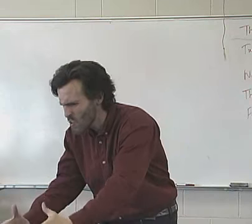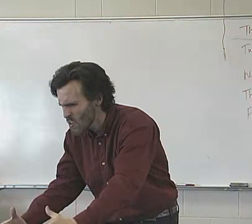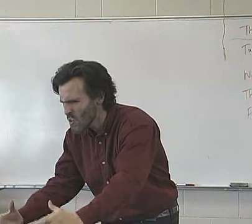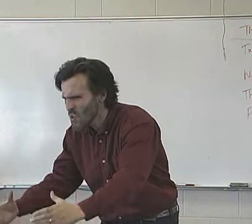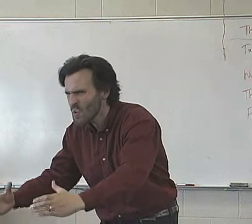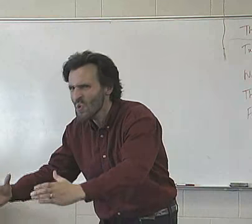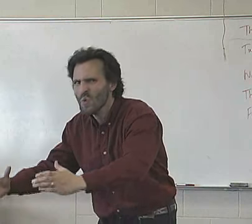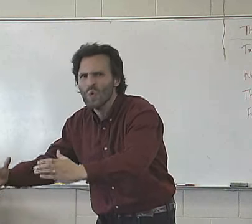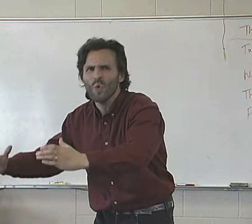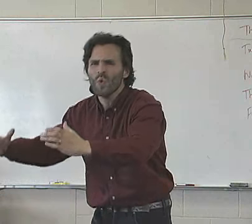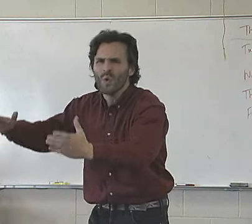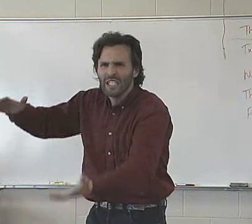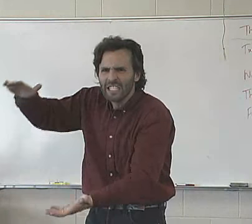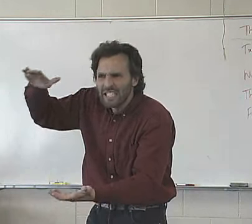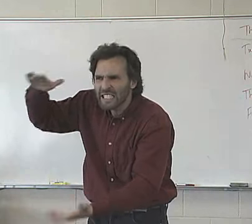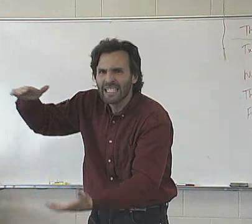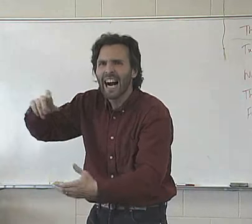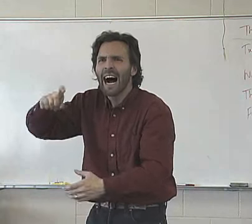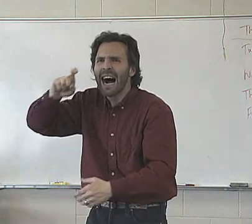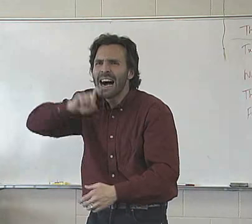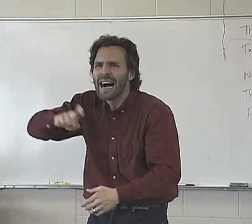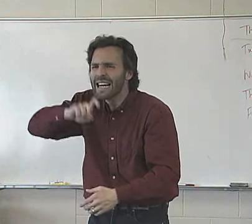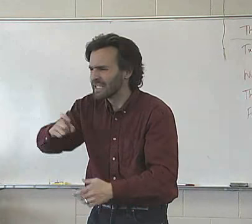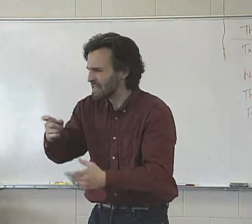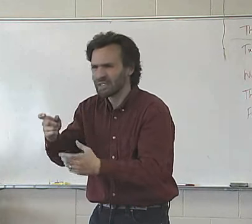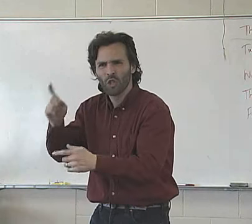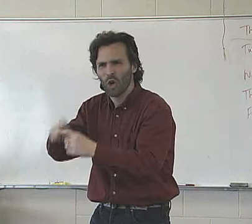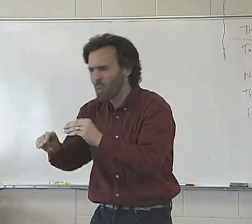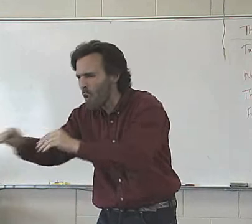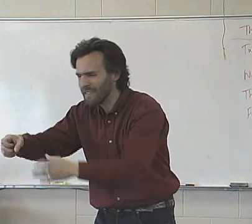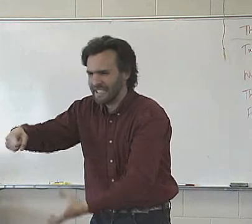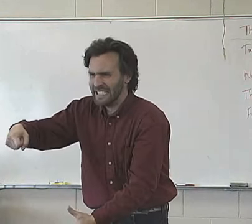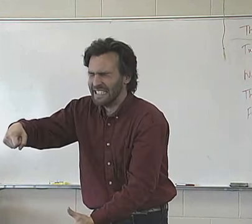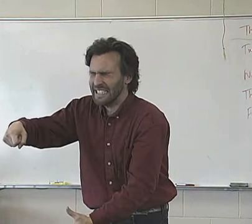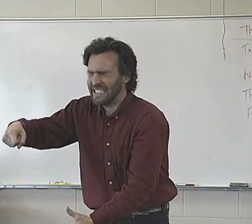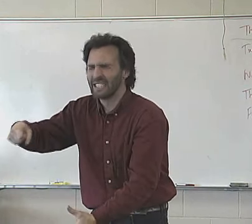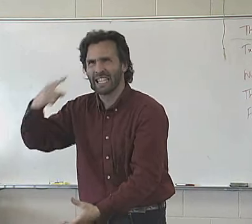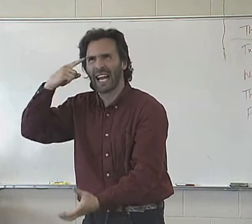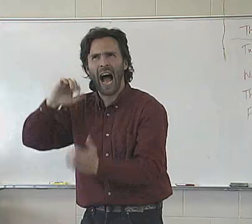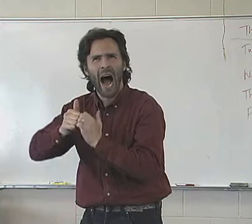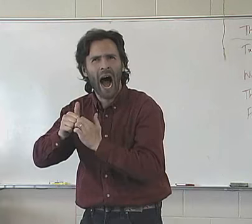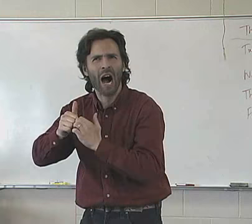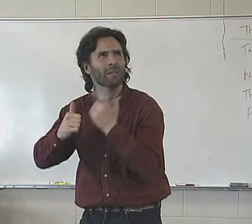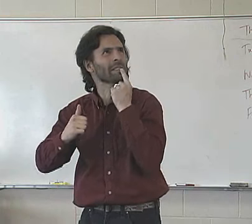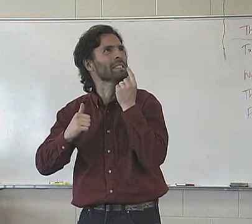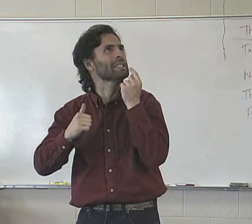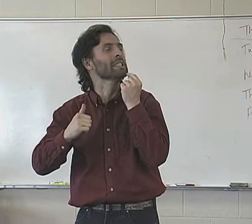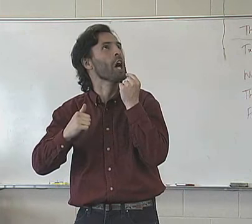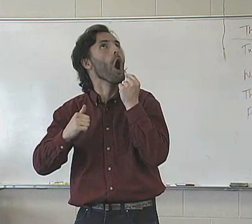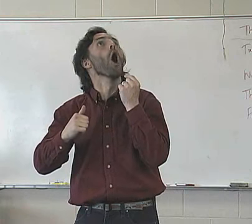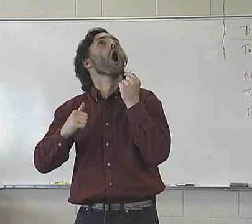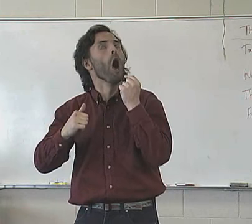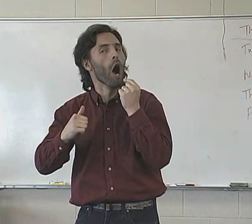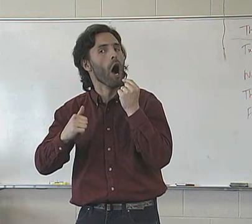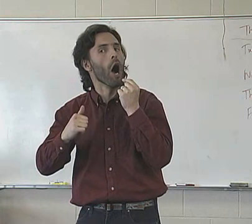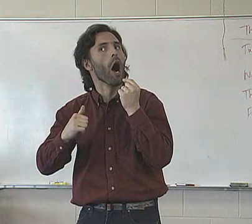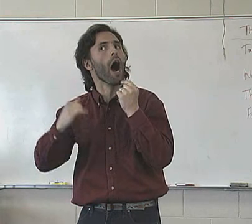huge cast iron, and he couldn't even budge it. So he had to think really fast. After Biddy had an idea, and he